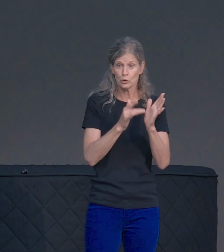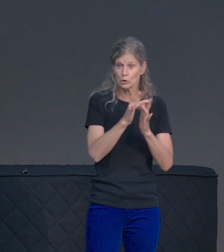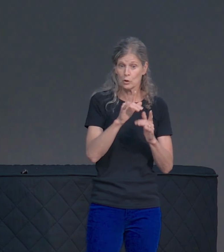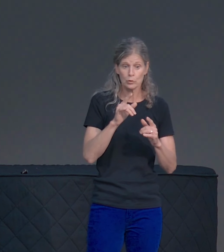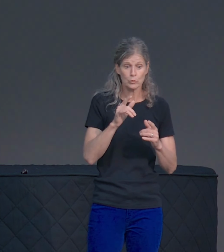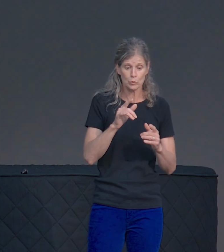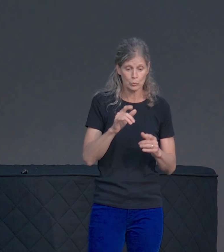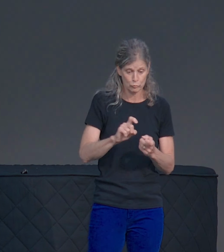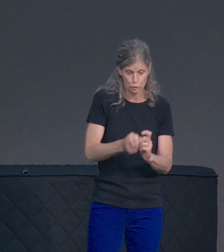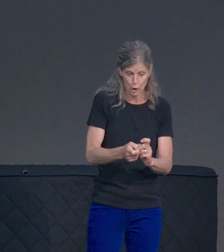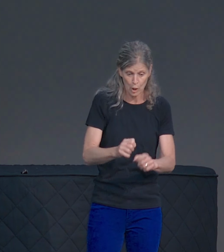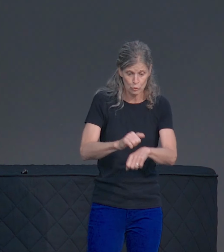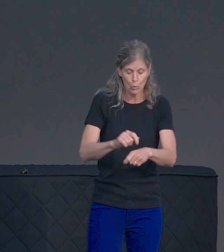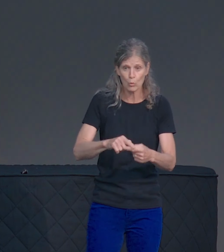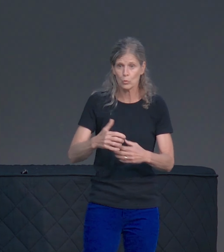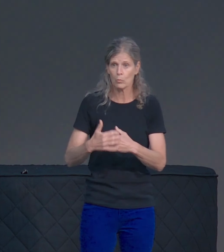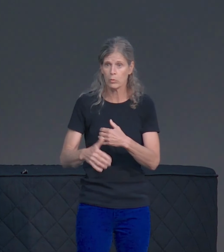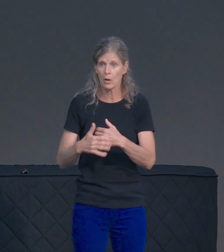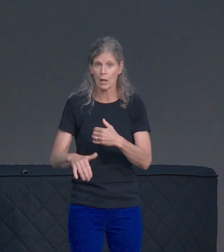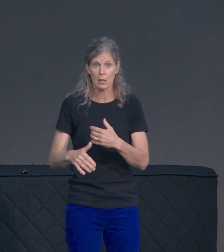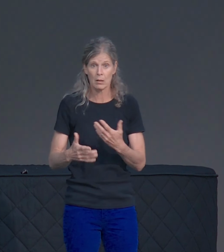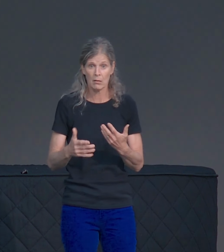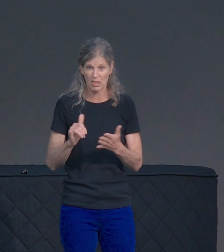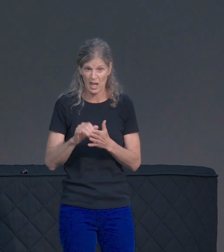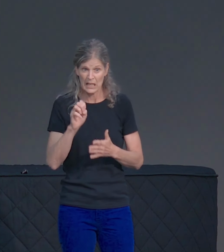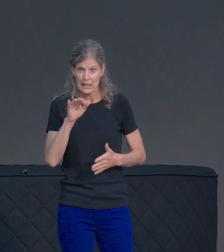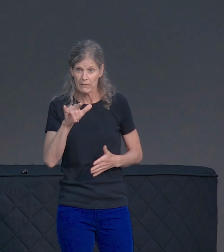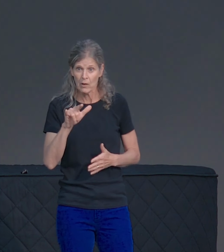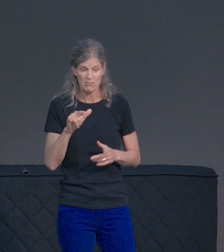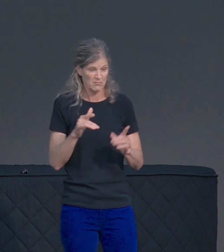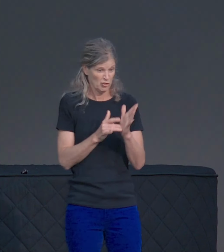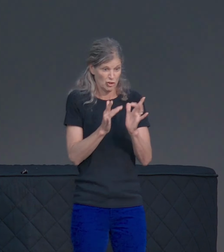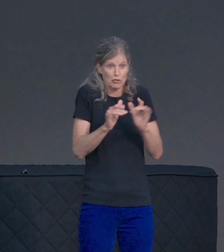to turn stones into bread. Jesus has every capability to do that.